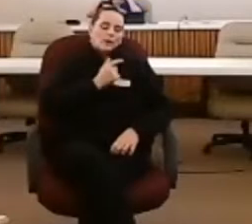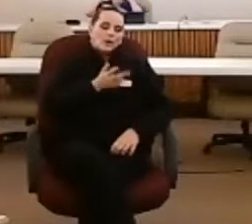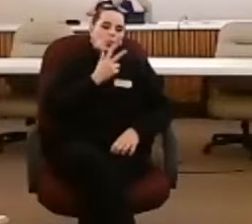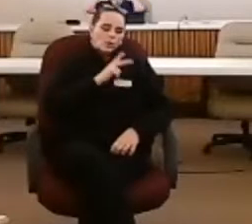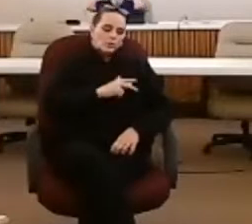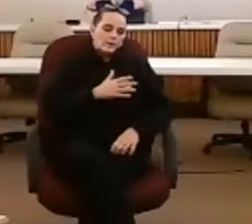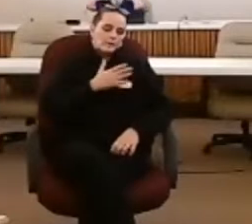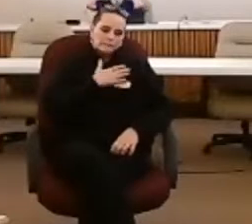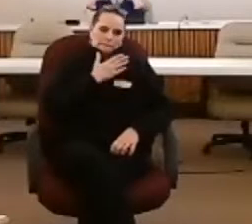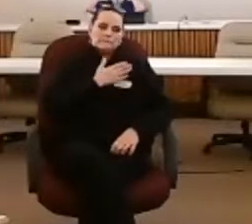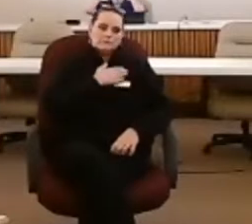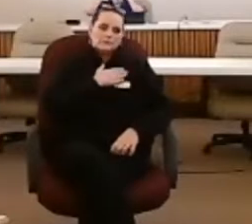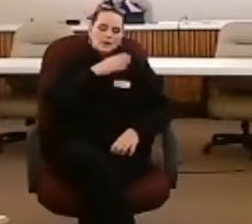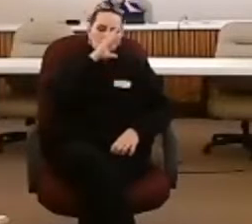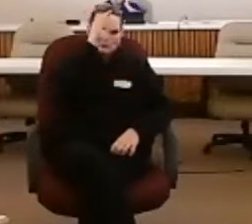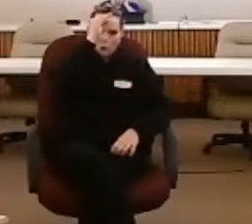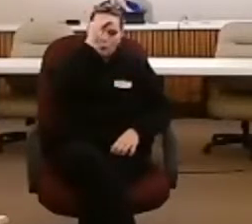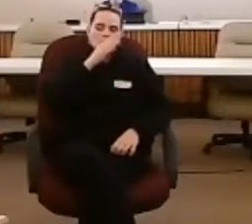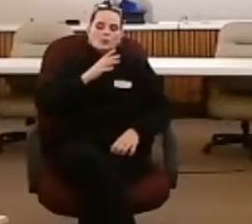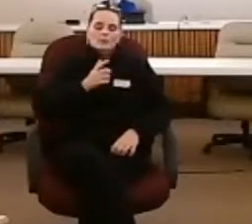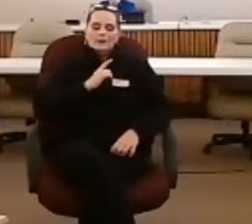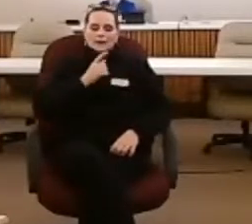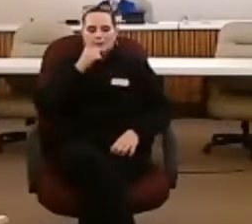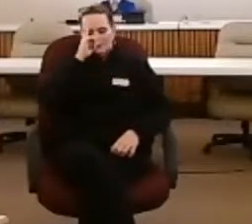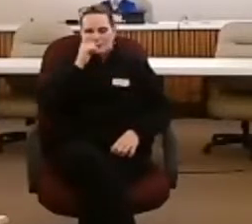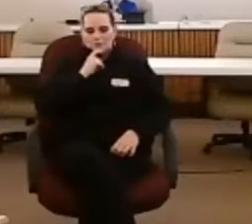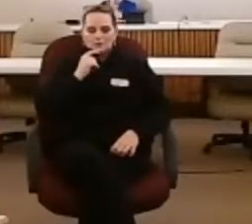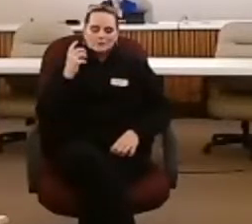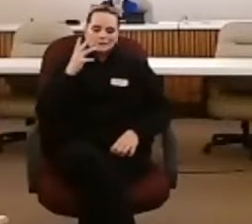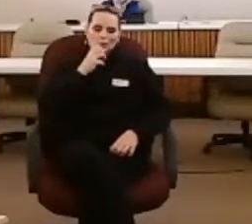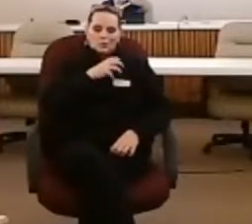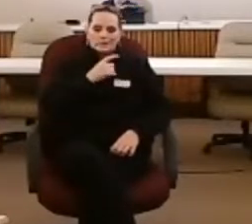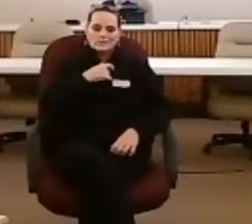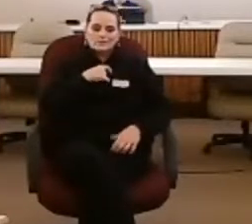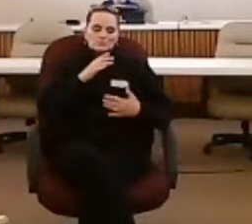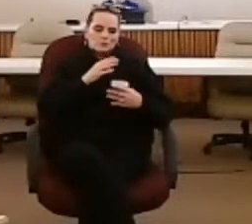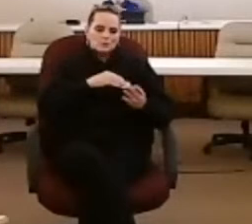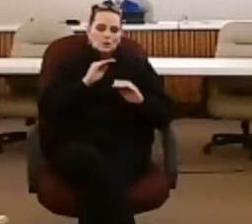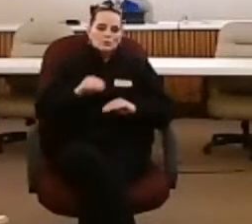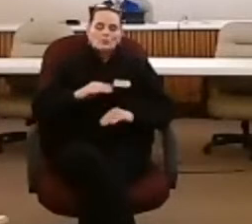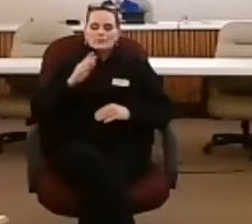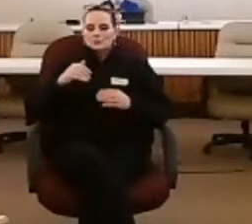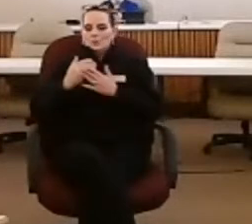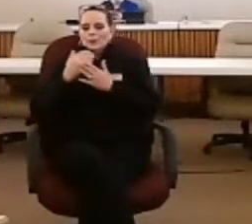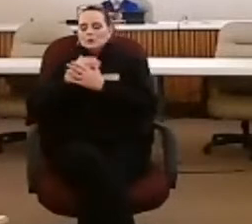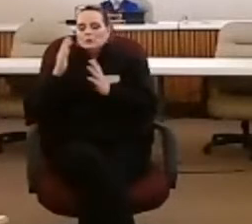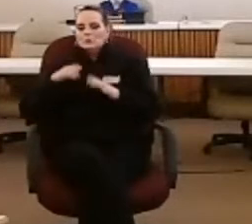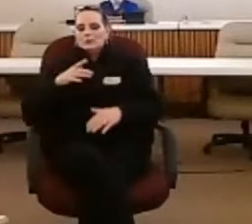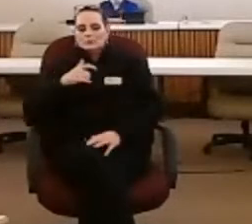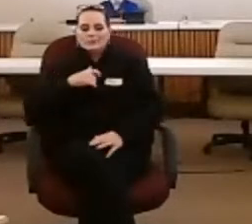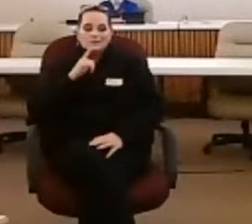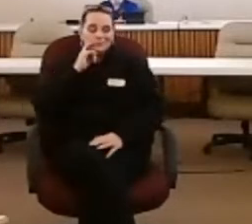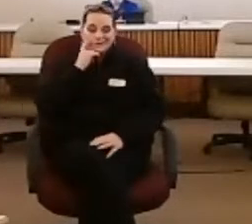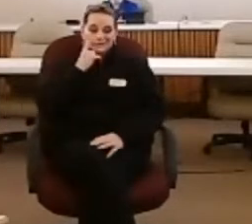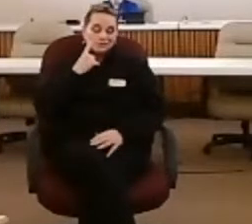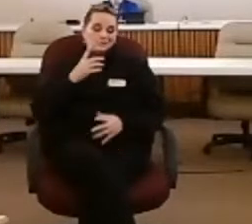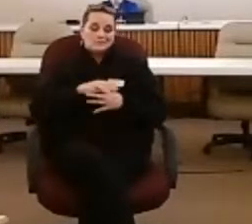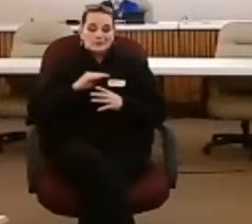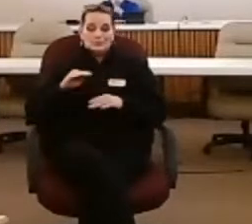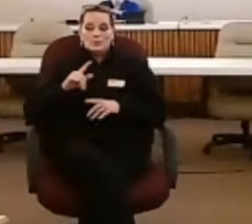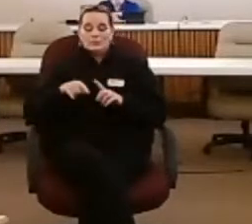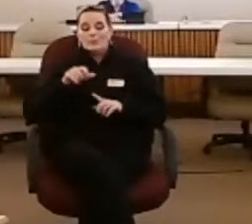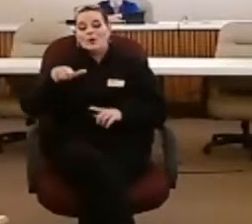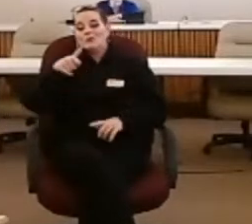sons. And they kind of thought it was strange to go into such an old house. You know, we had come from Gatehouse Trail, which was